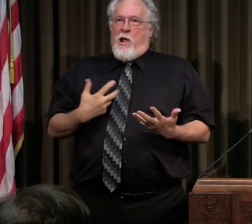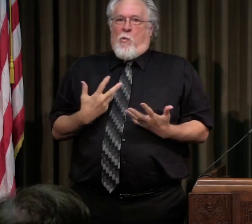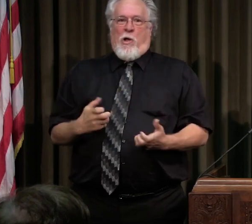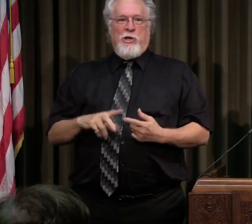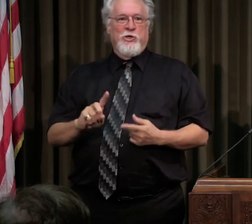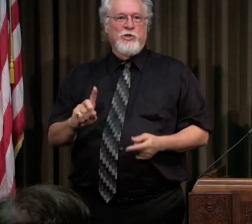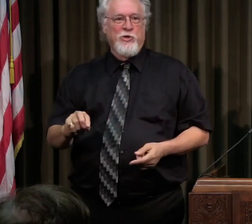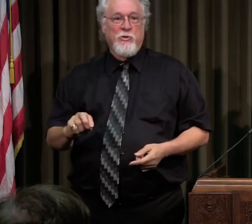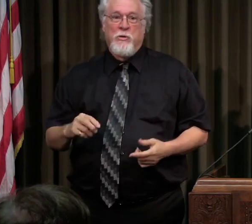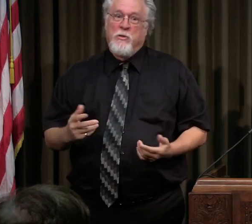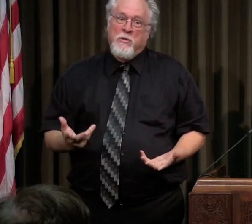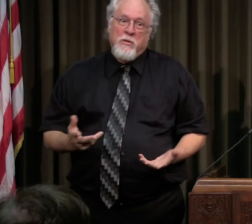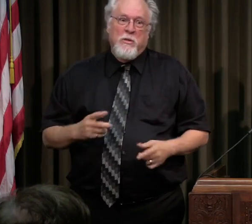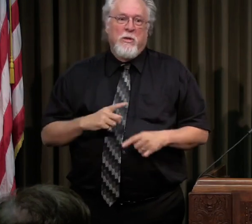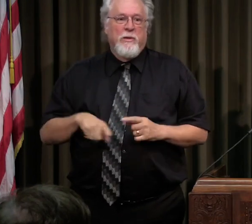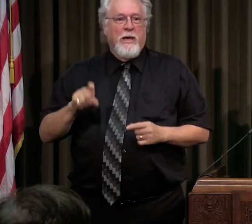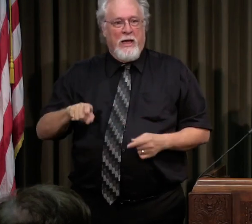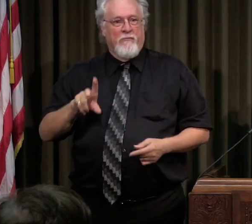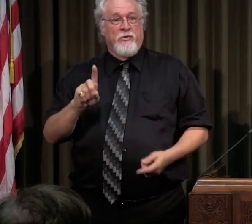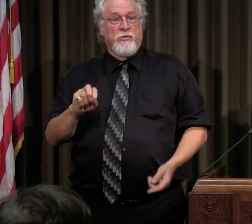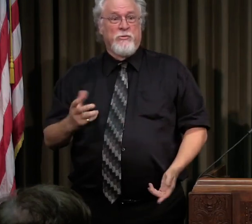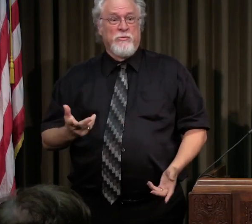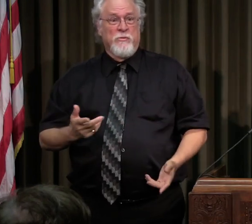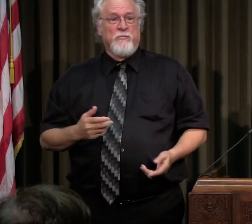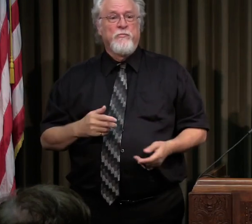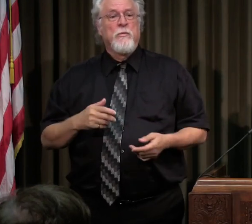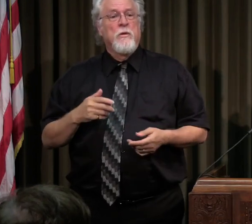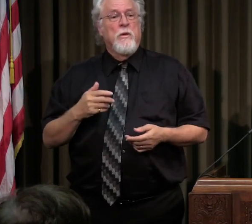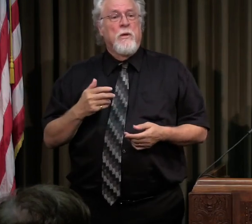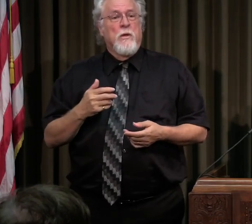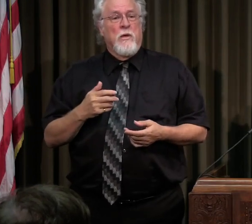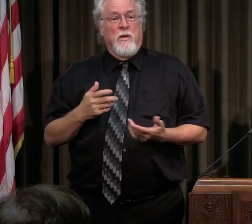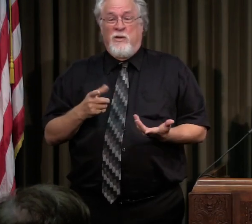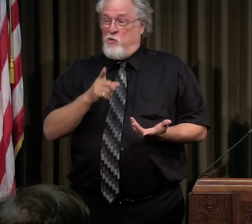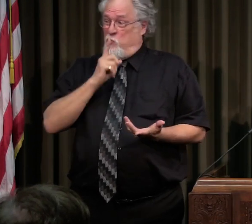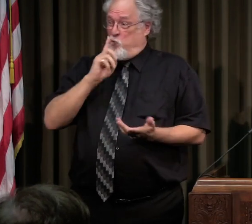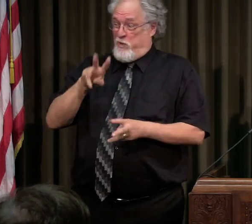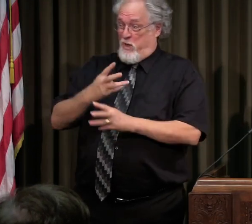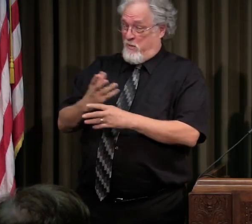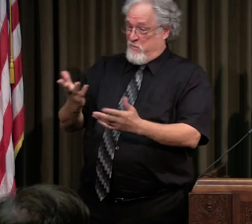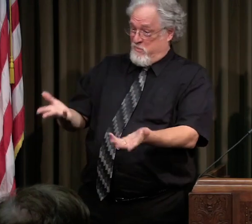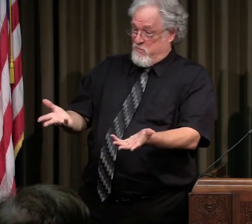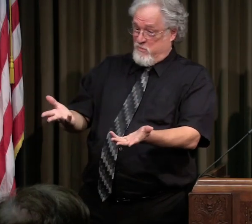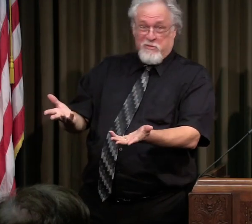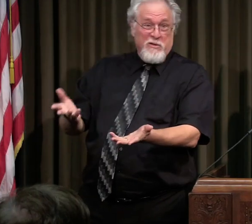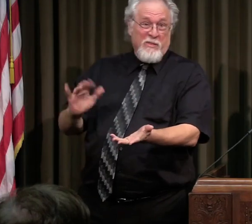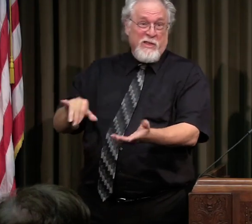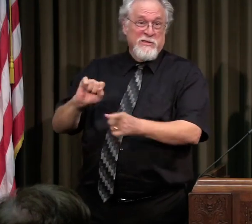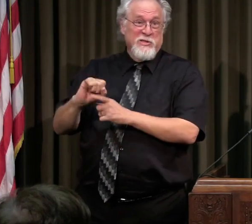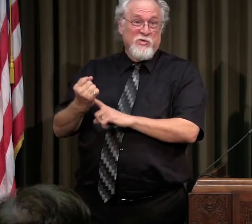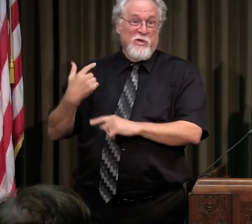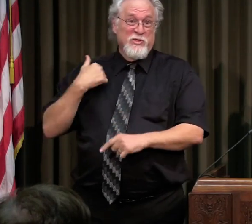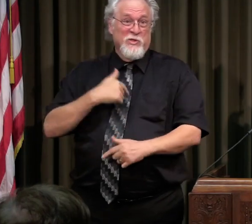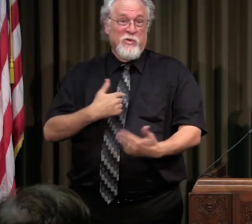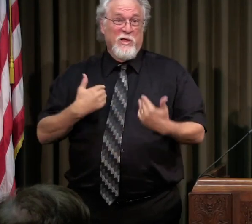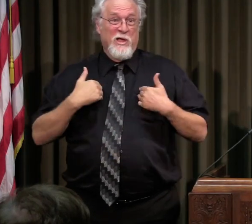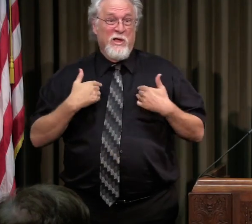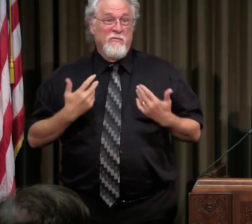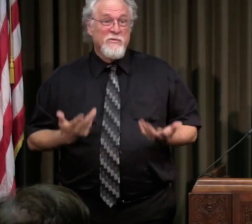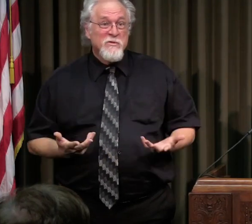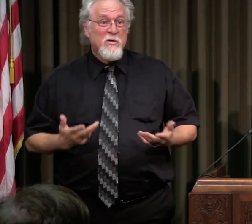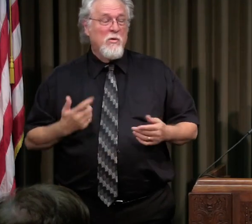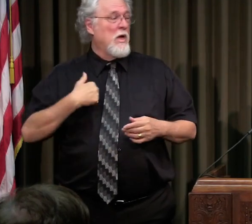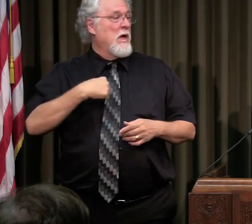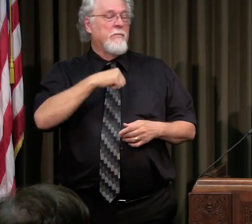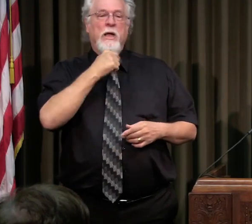to do, but it's what has to be done in the reality of the situation that we have. So, no,